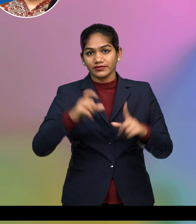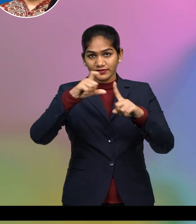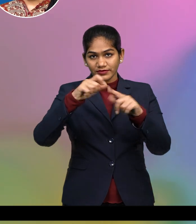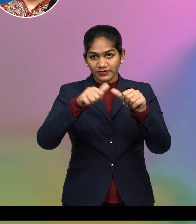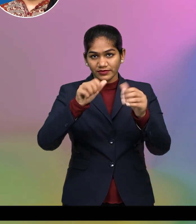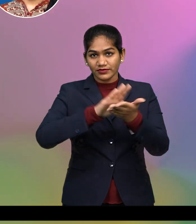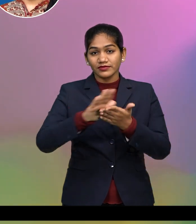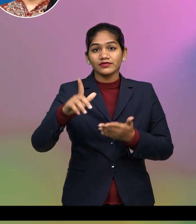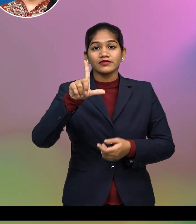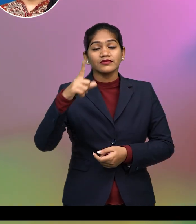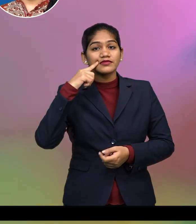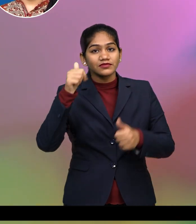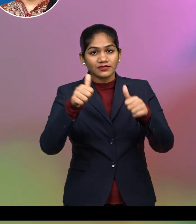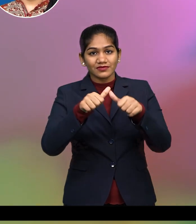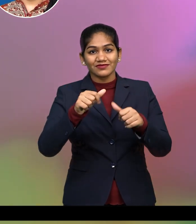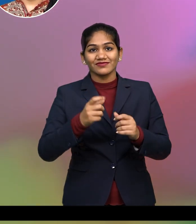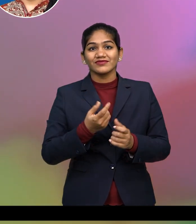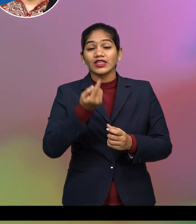Roots of dahlia,